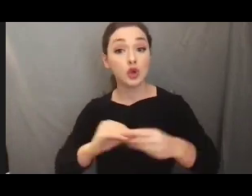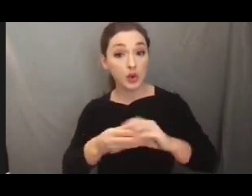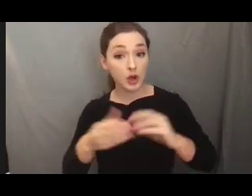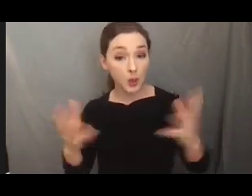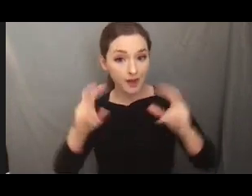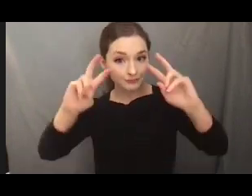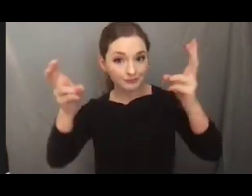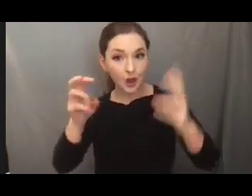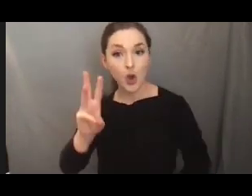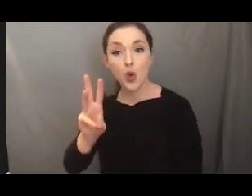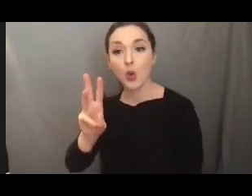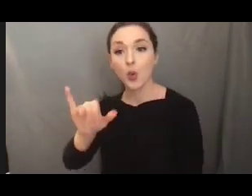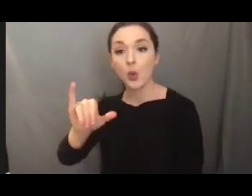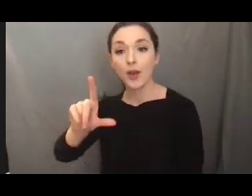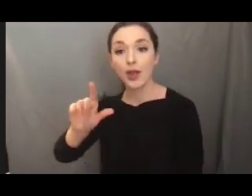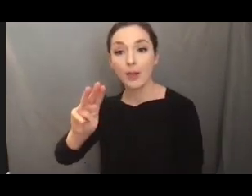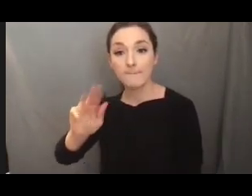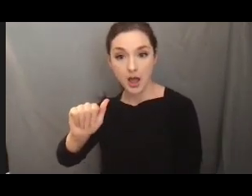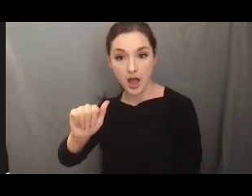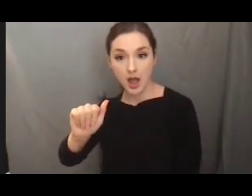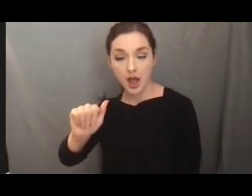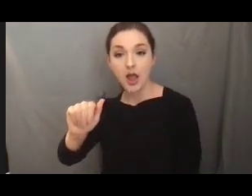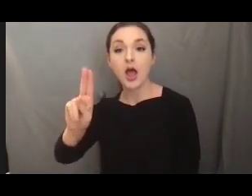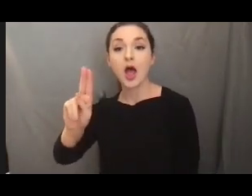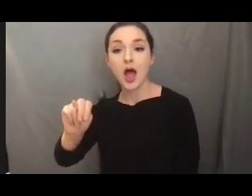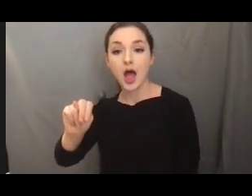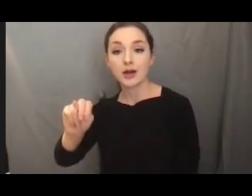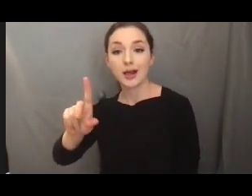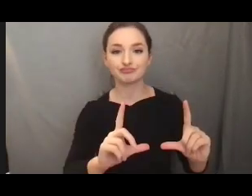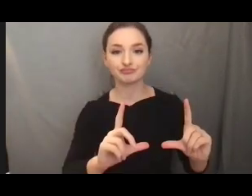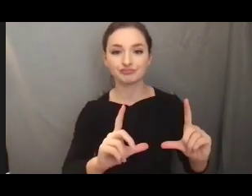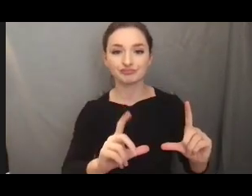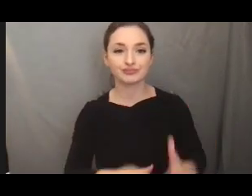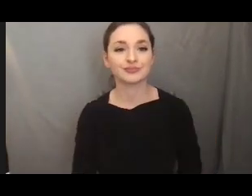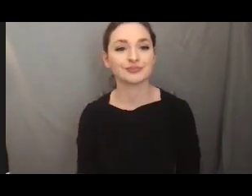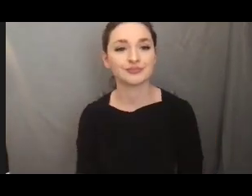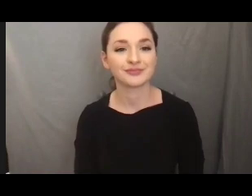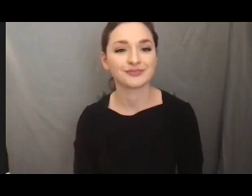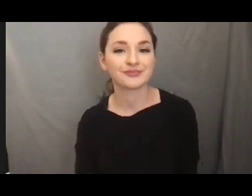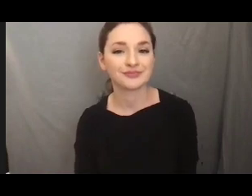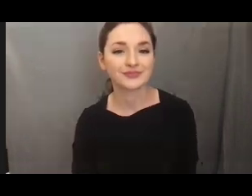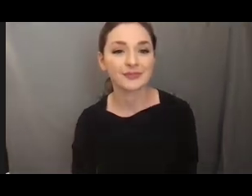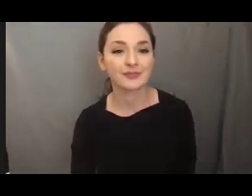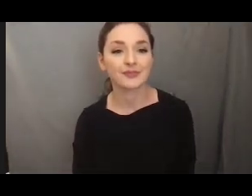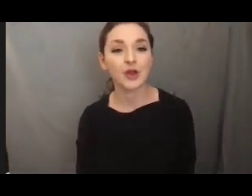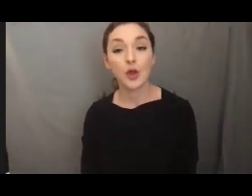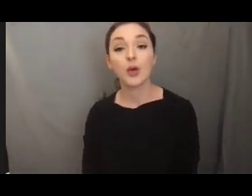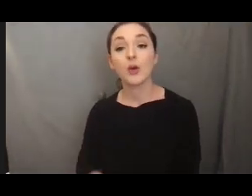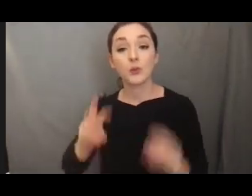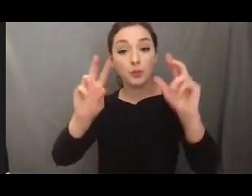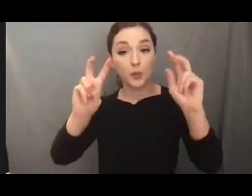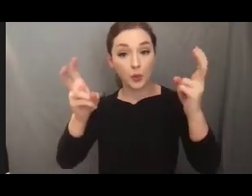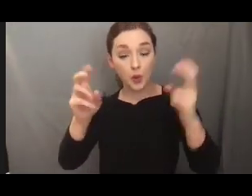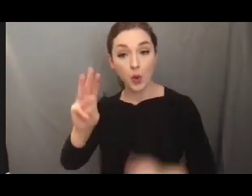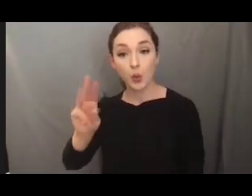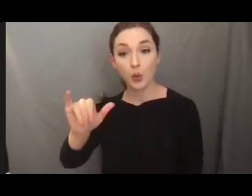how Wilma Rudolph became the world's fastest woman. Okay, so this is called Wilma Unlimited, how